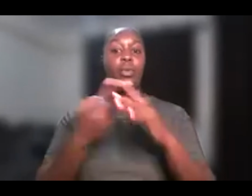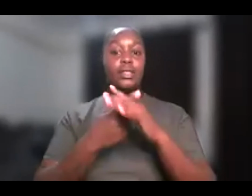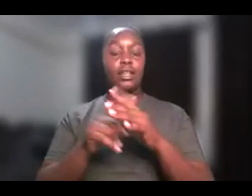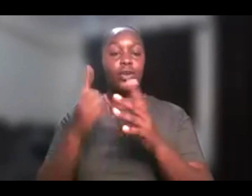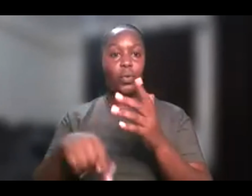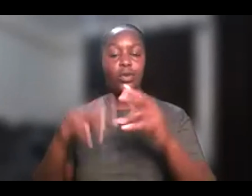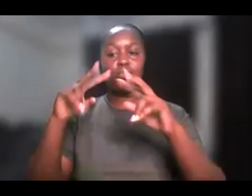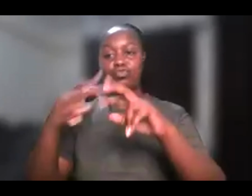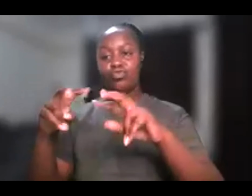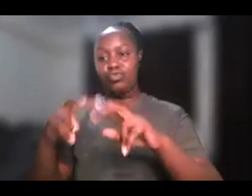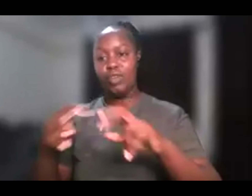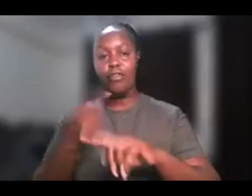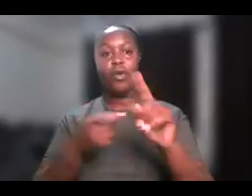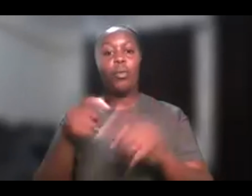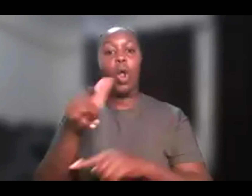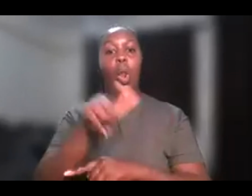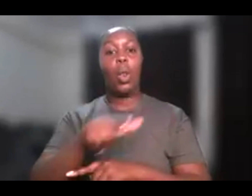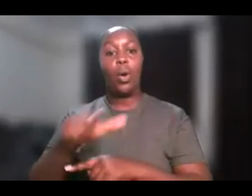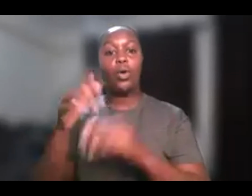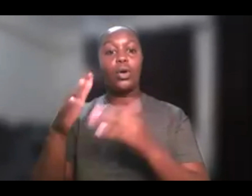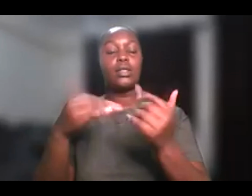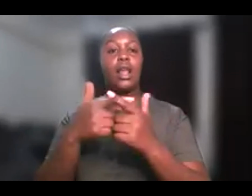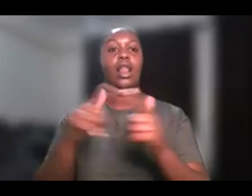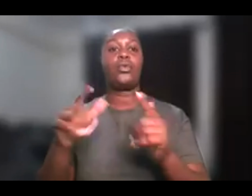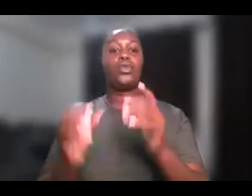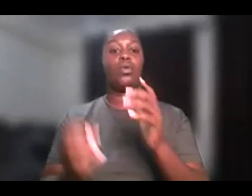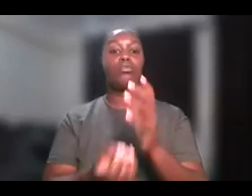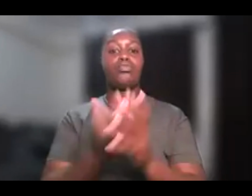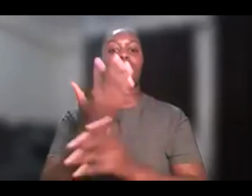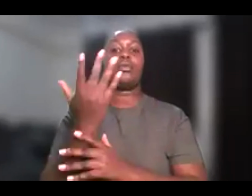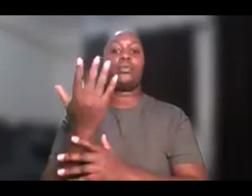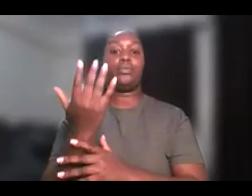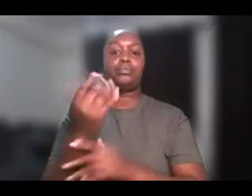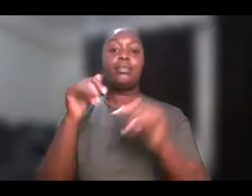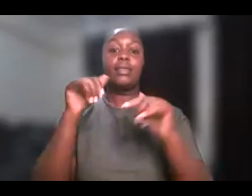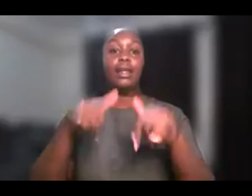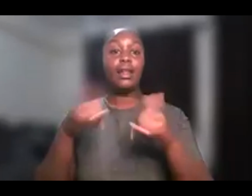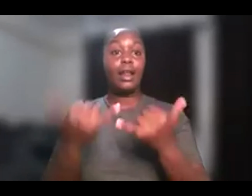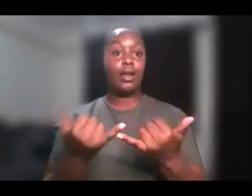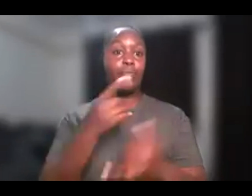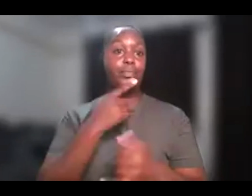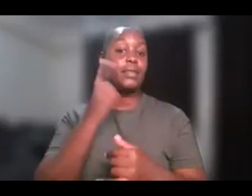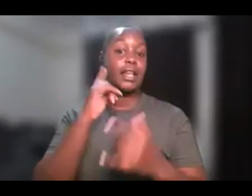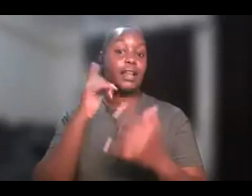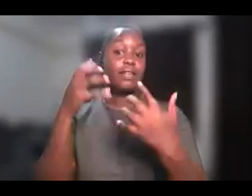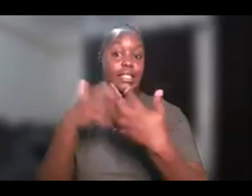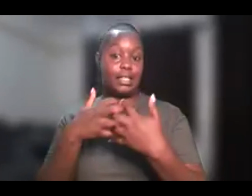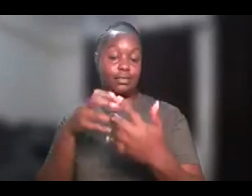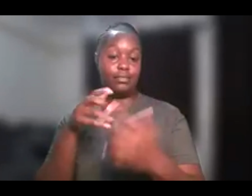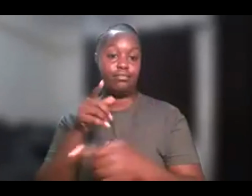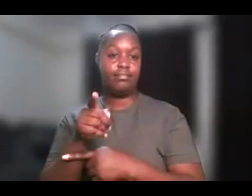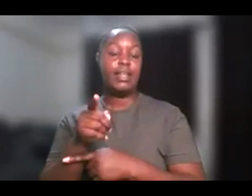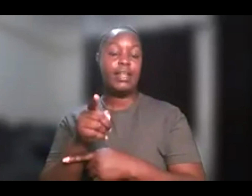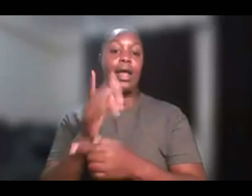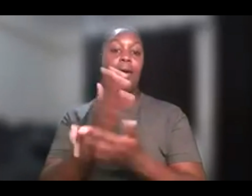Today, DevSync is building an ecosystem of three solutions. First, we have Hand Voice. That is our mobile application already